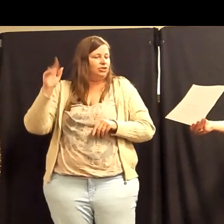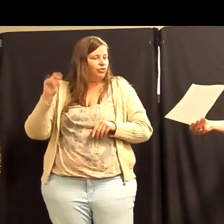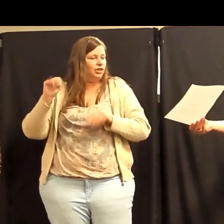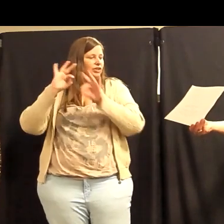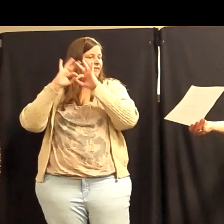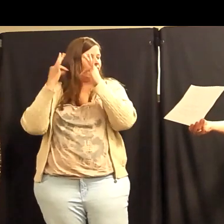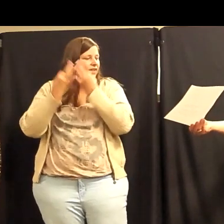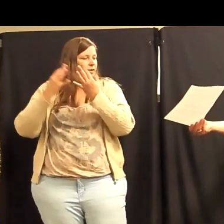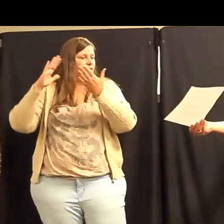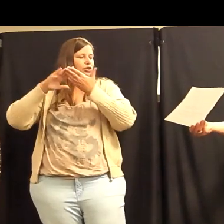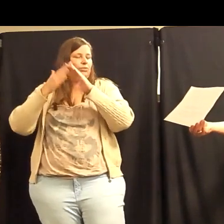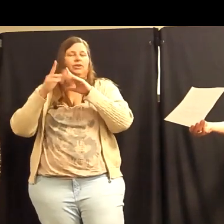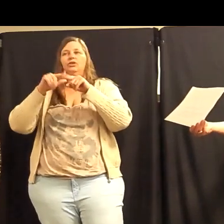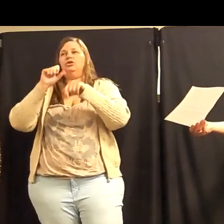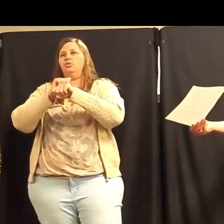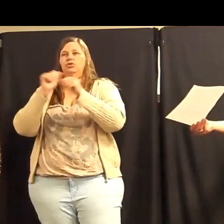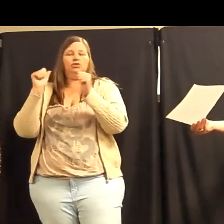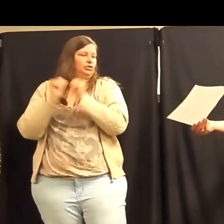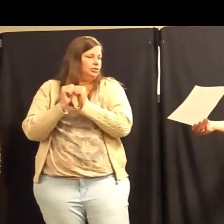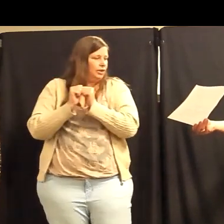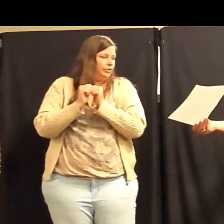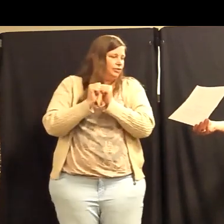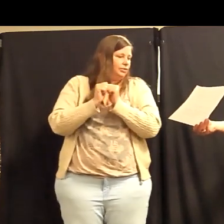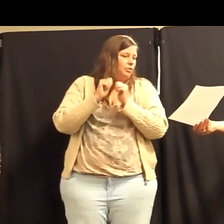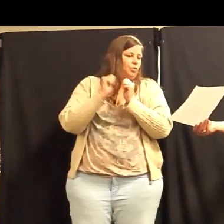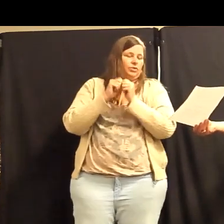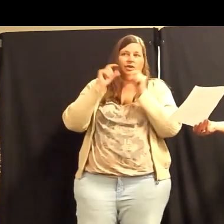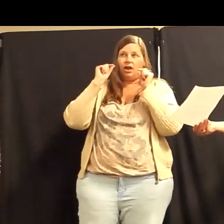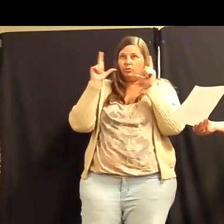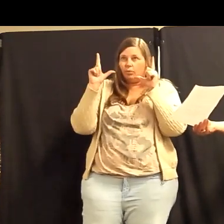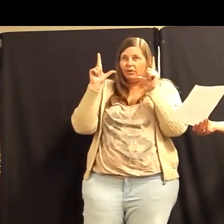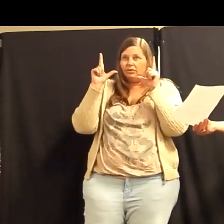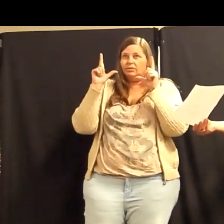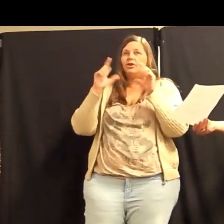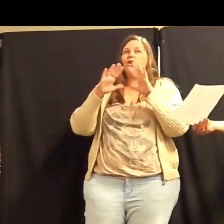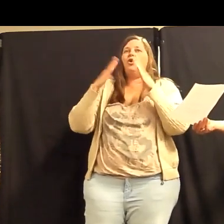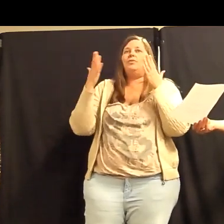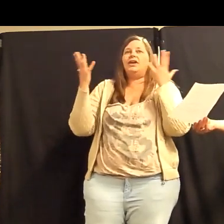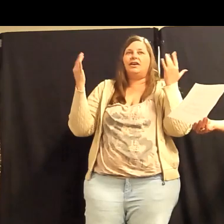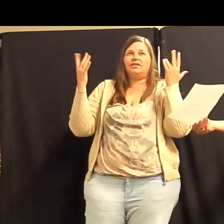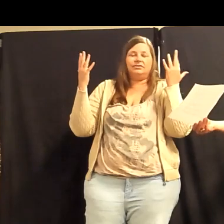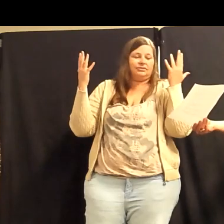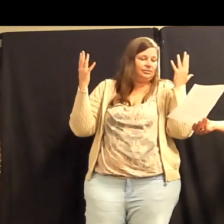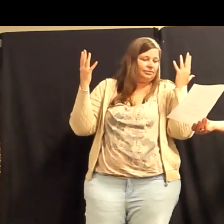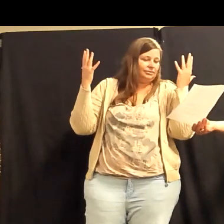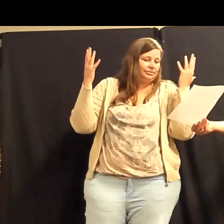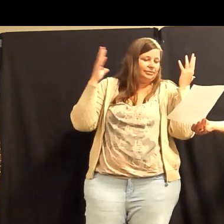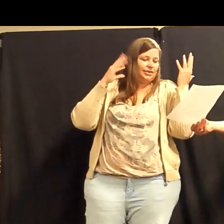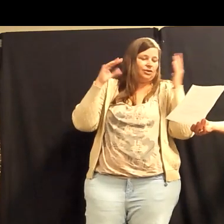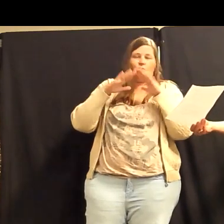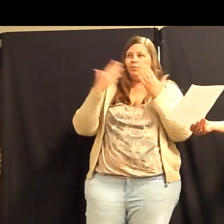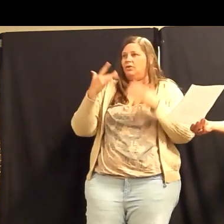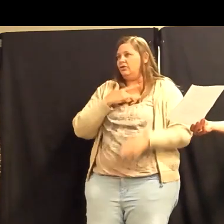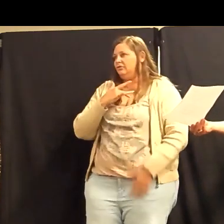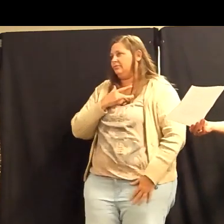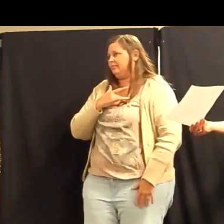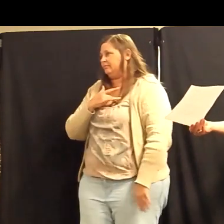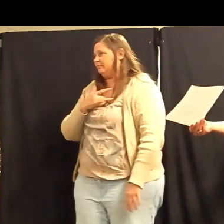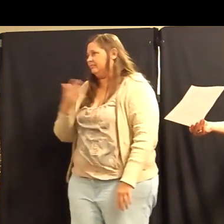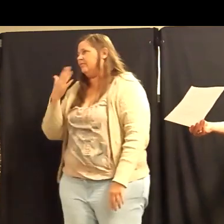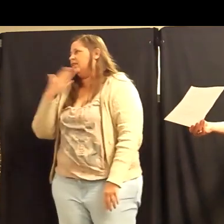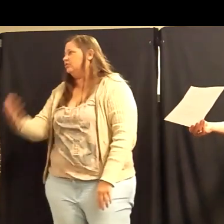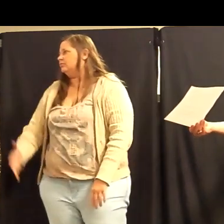of us, including the administration, family, communities, and the board, to work together with our eyes open and our hands